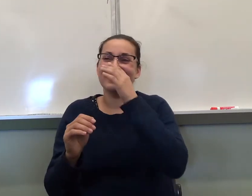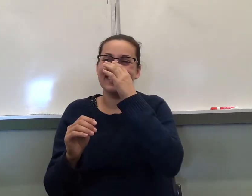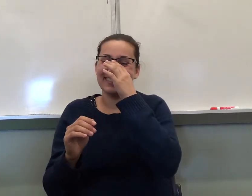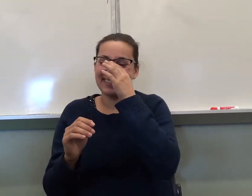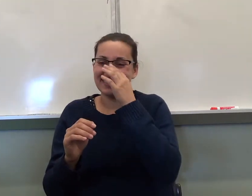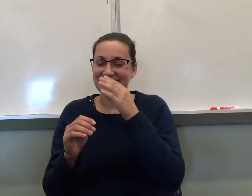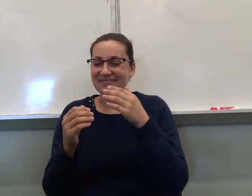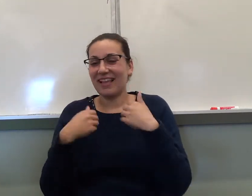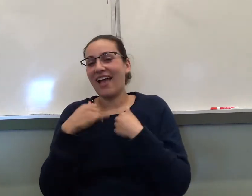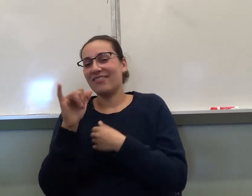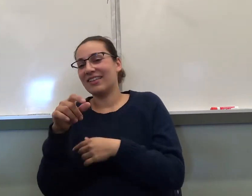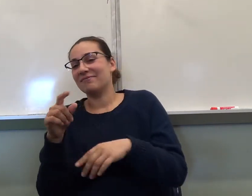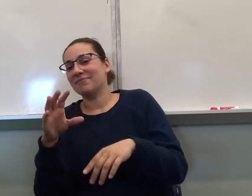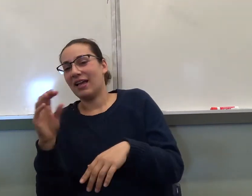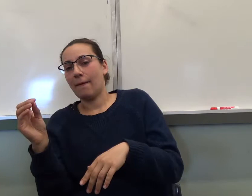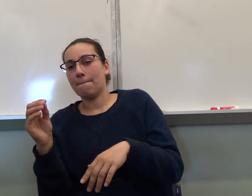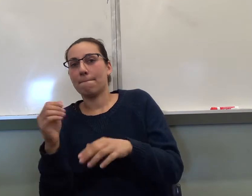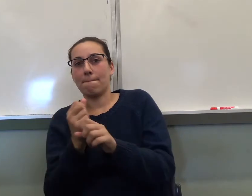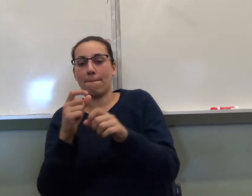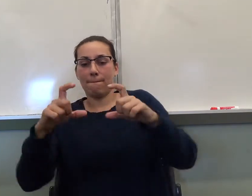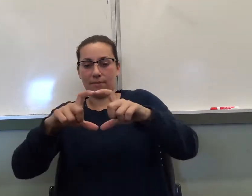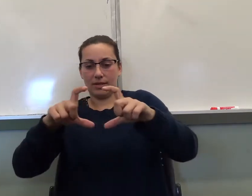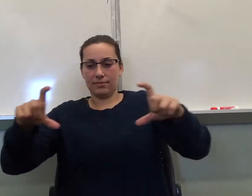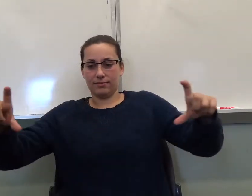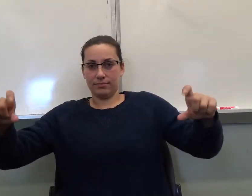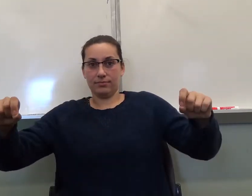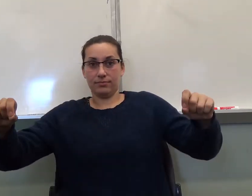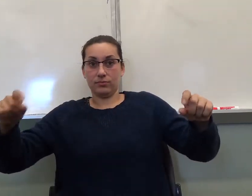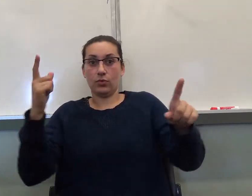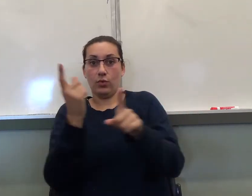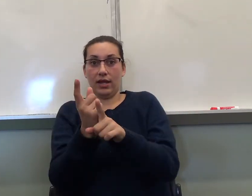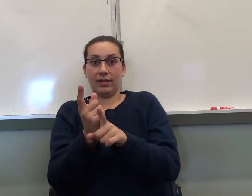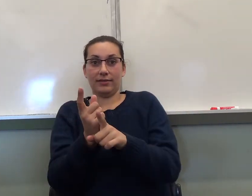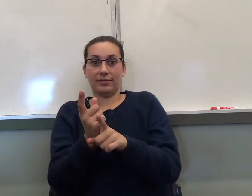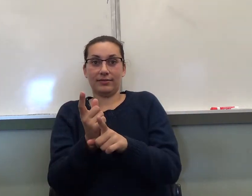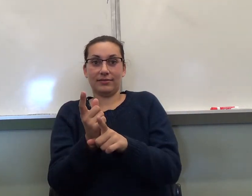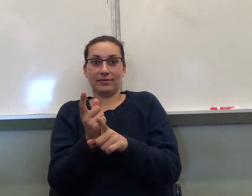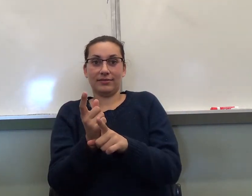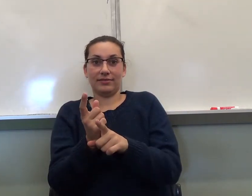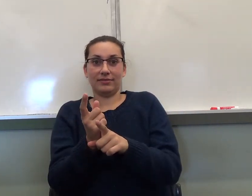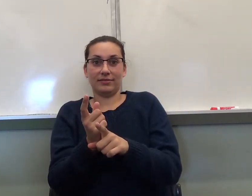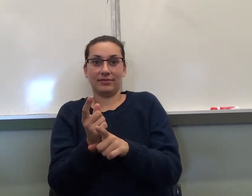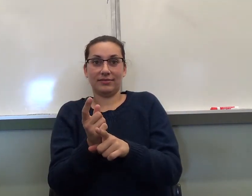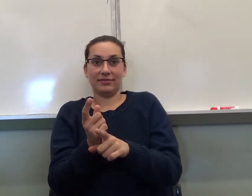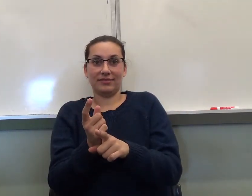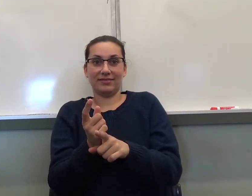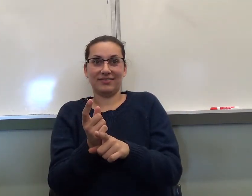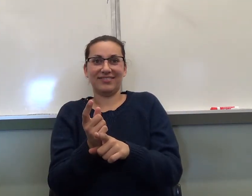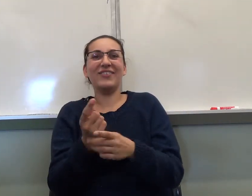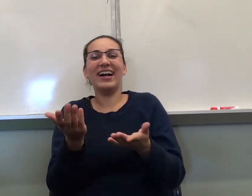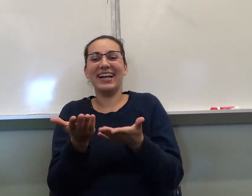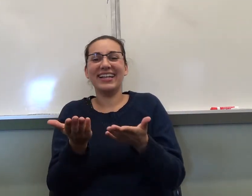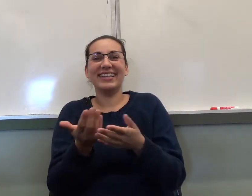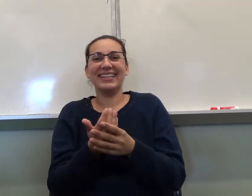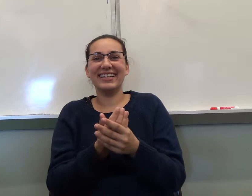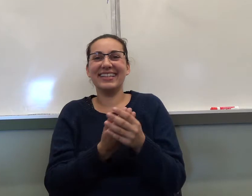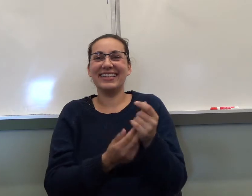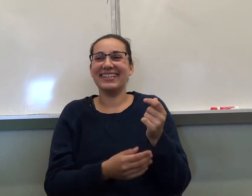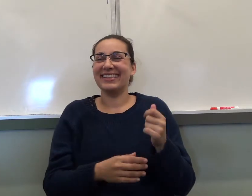and make it a horizontal table. And they do it in the following way. They call it the prefix line. And it looks like